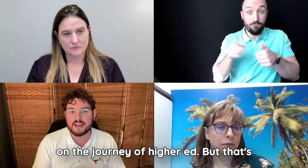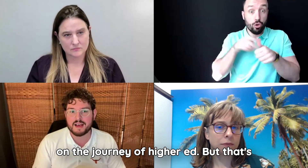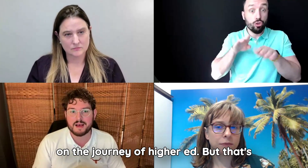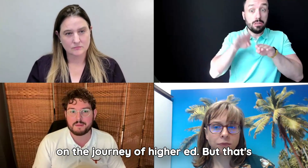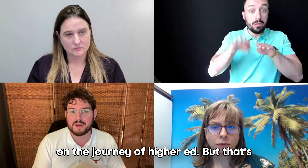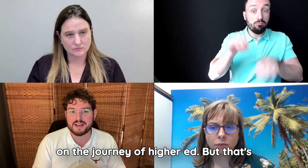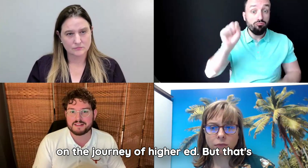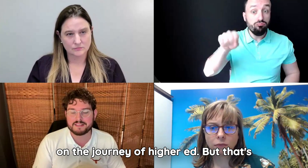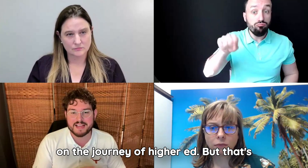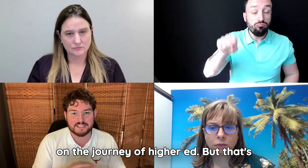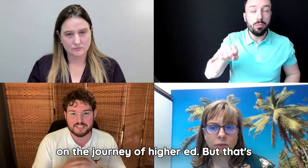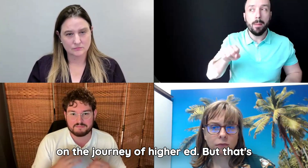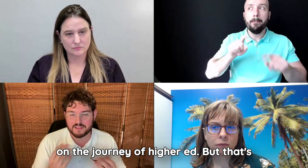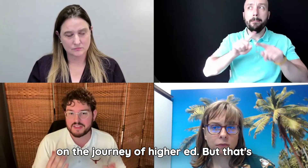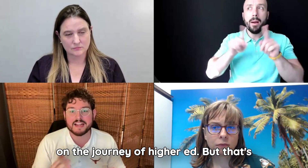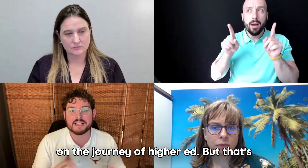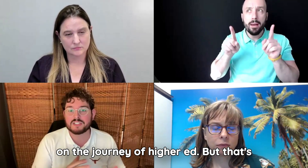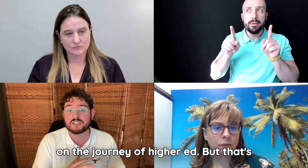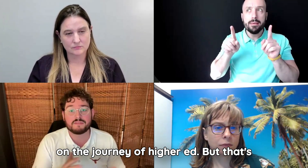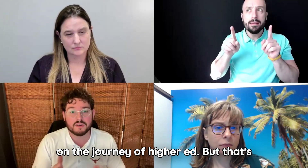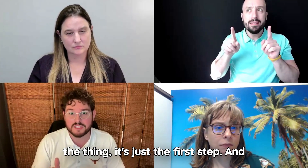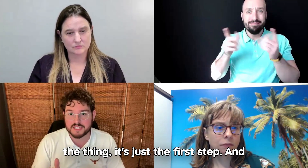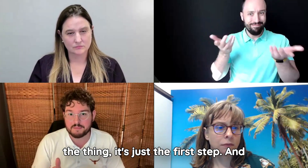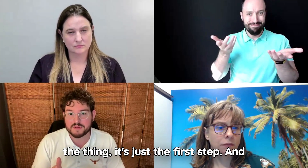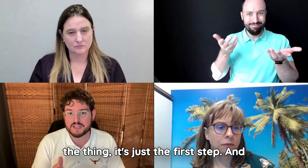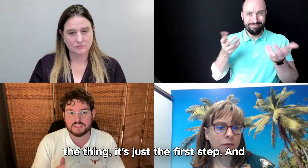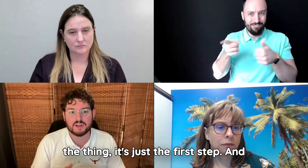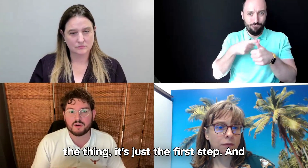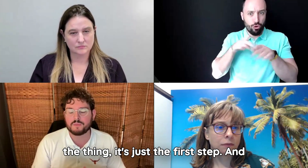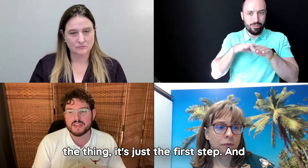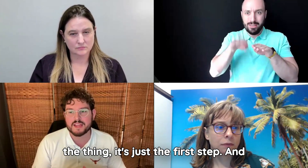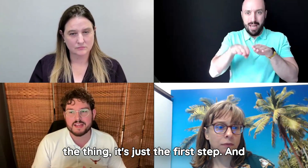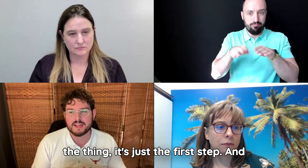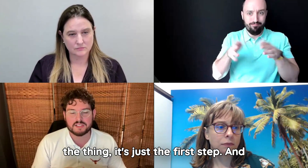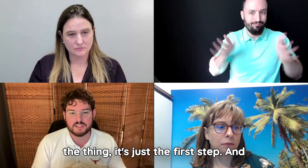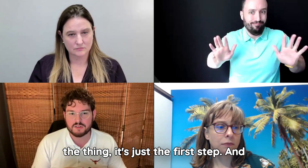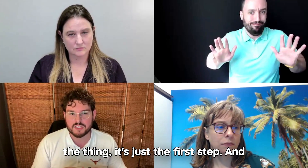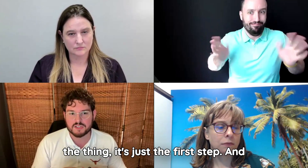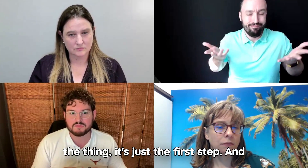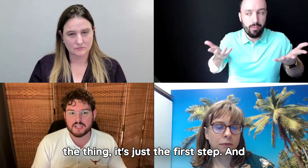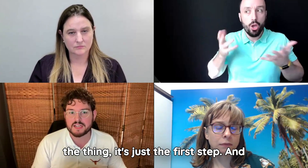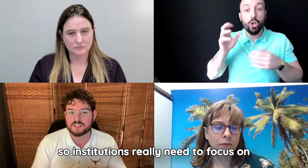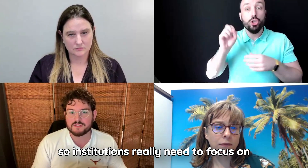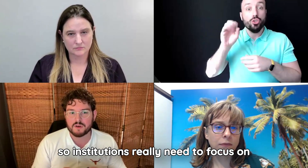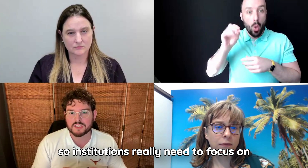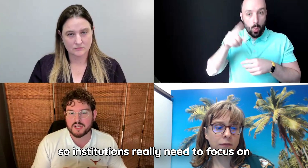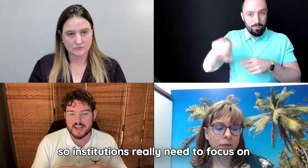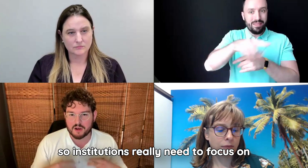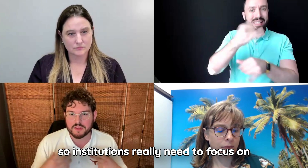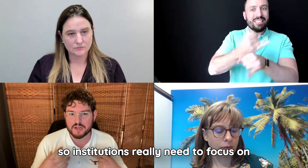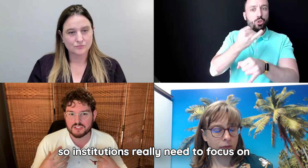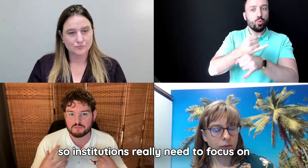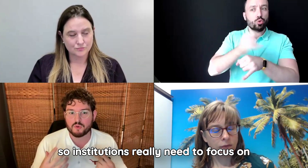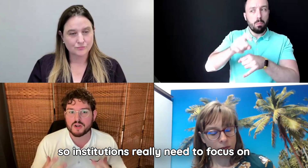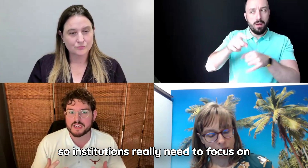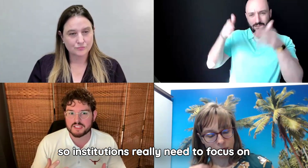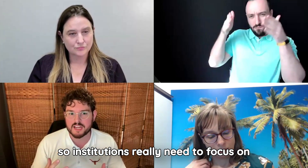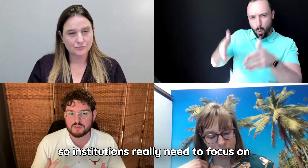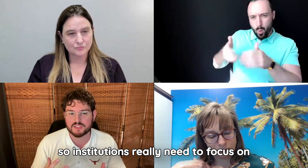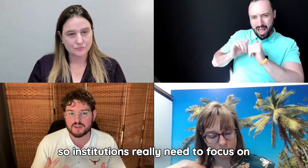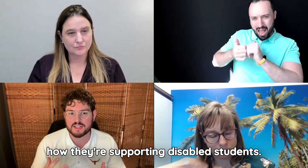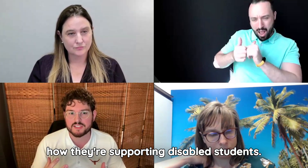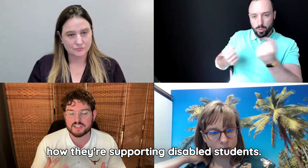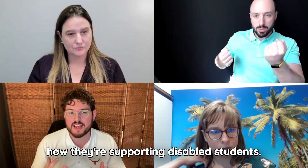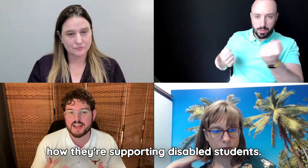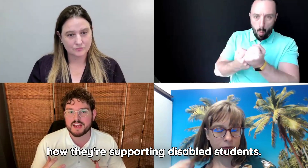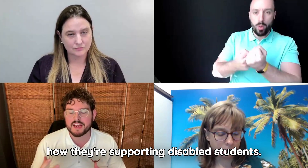ed. But that's the thing, it's just the first step. And so institutions really need to focus on how they're supporting